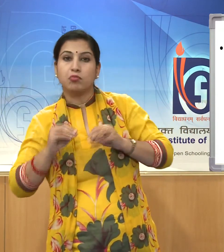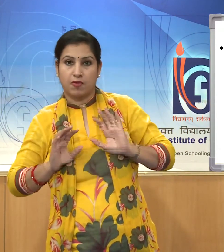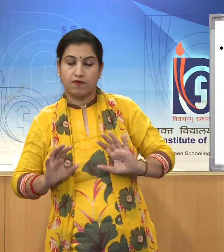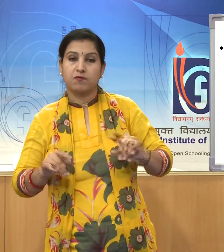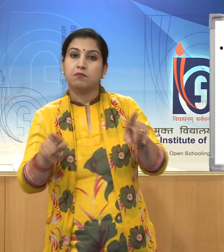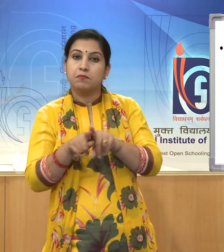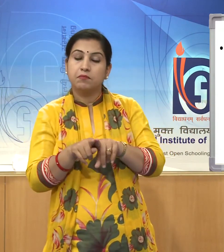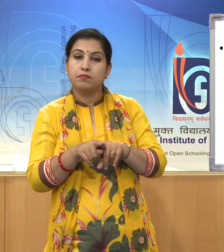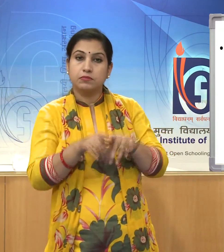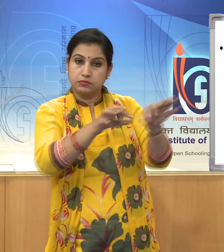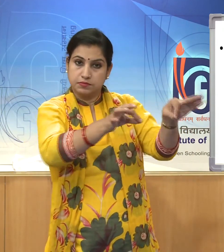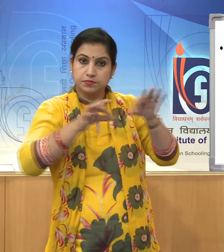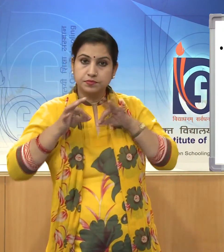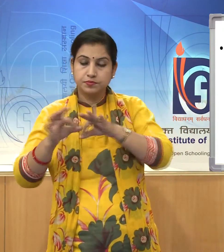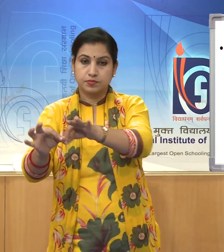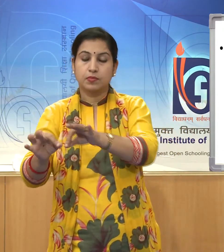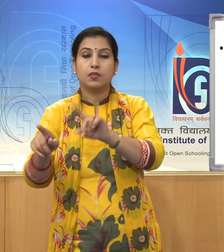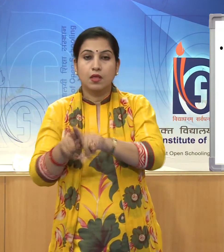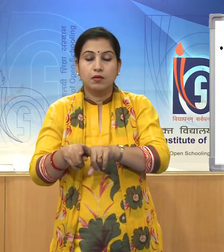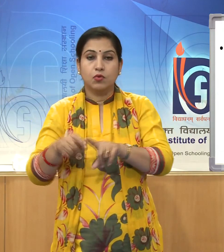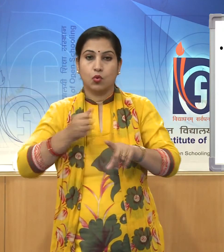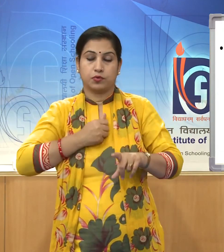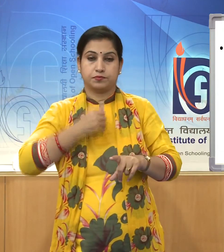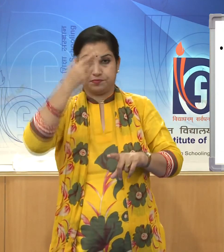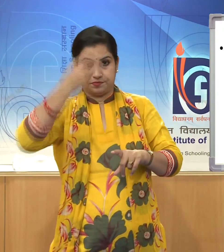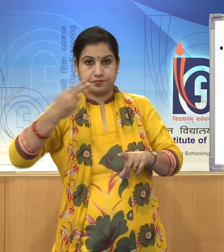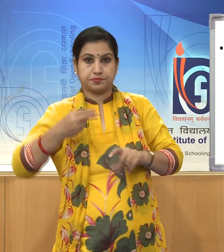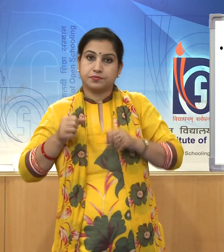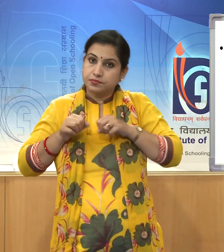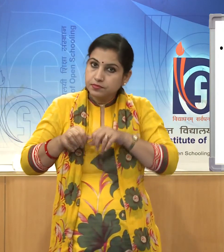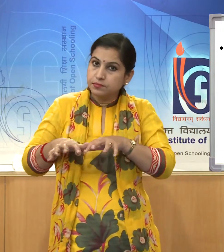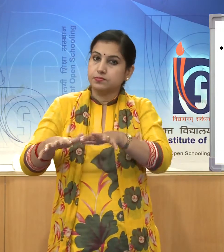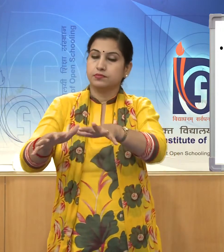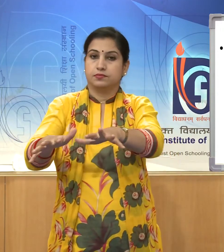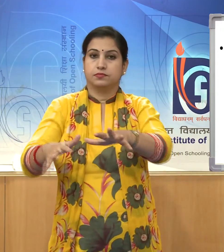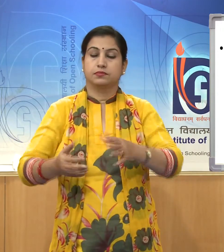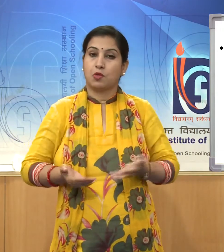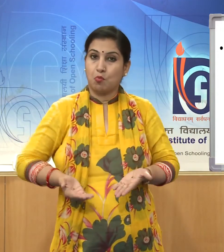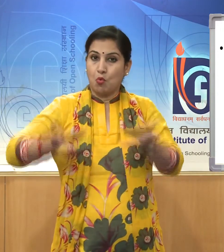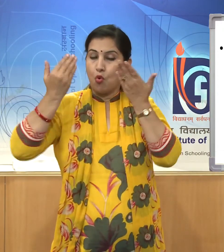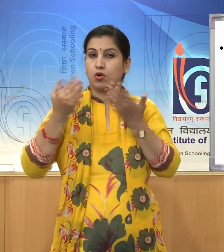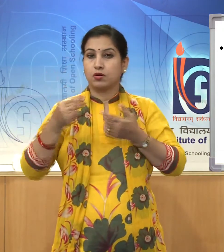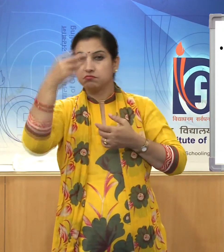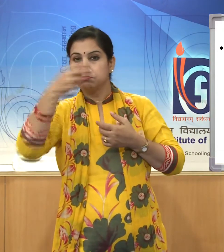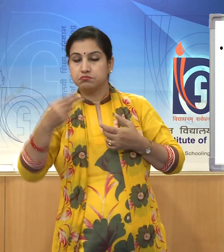and greatly influencing their many works.